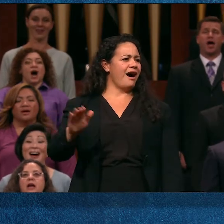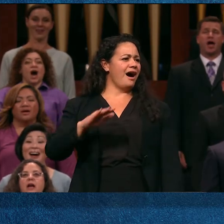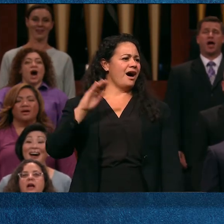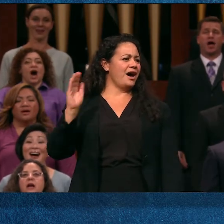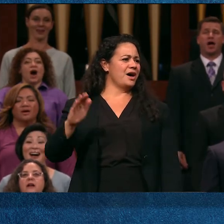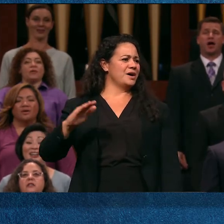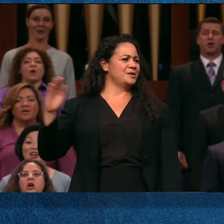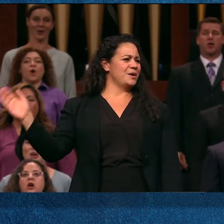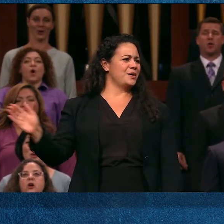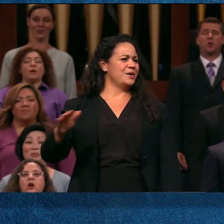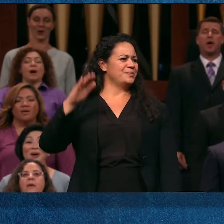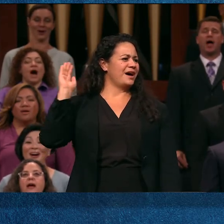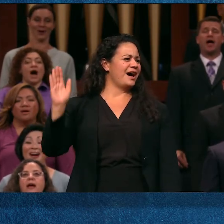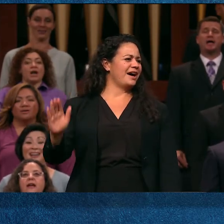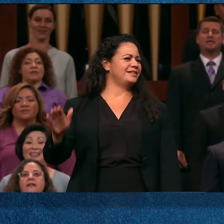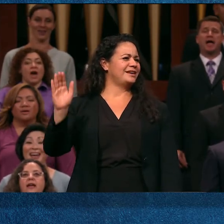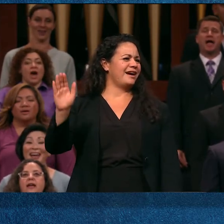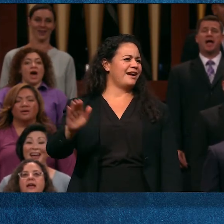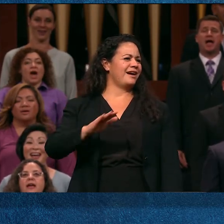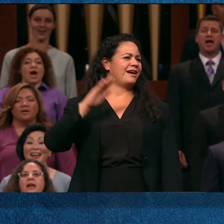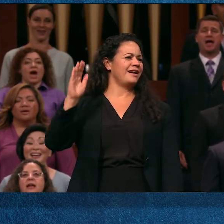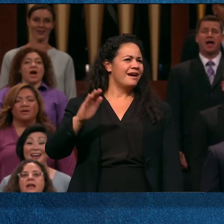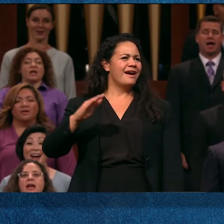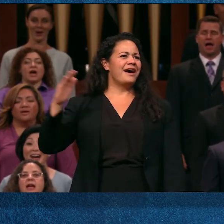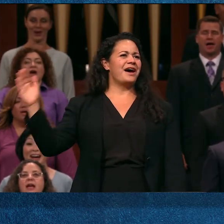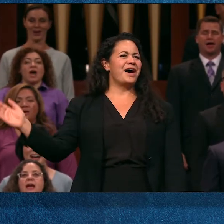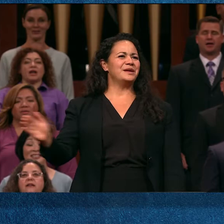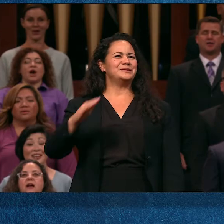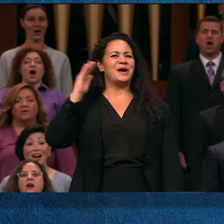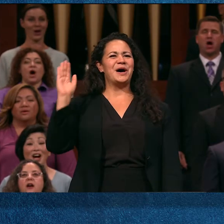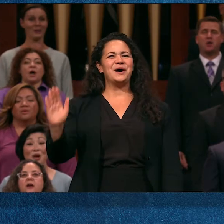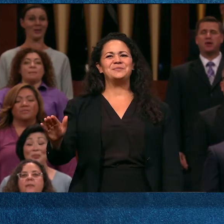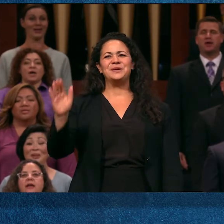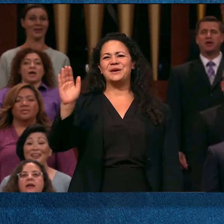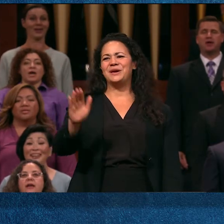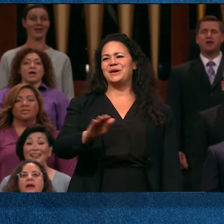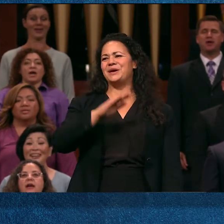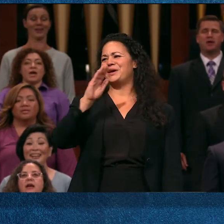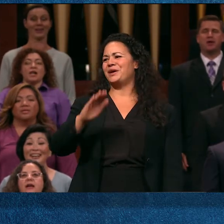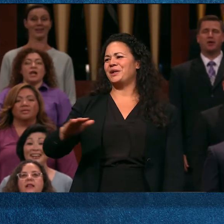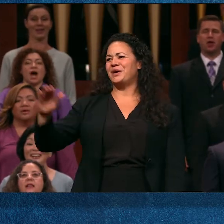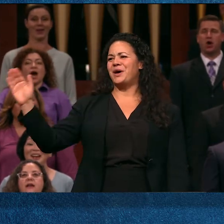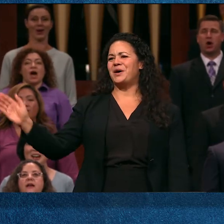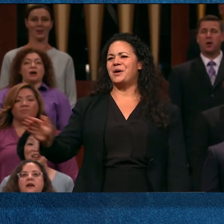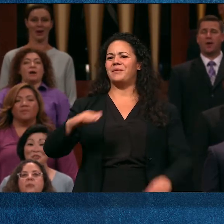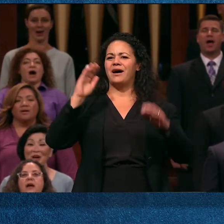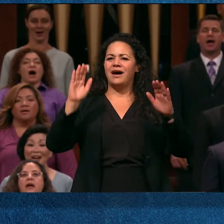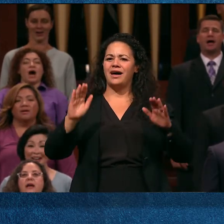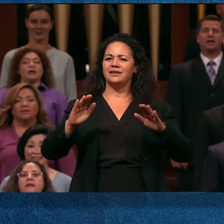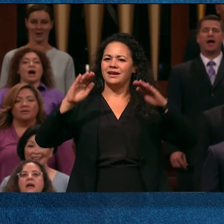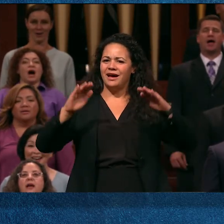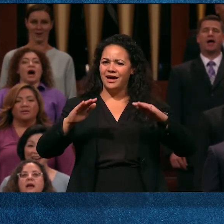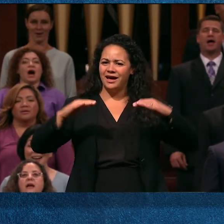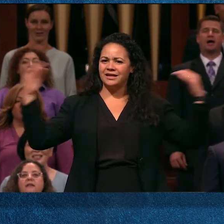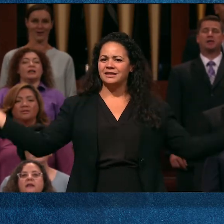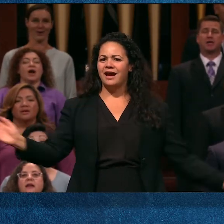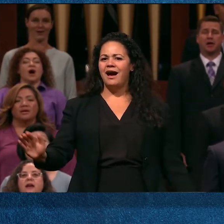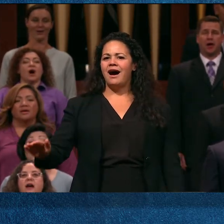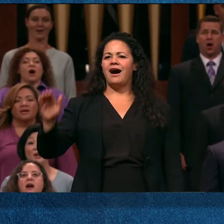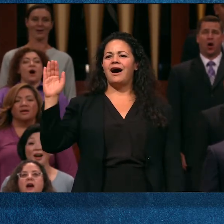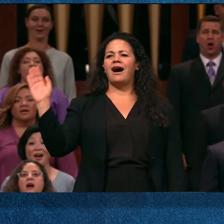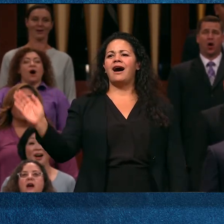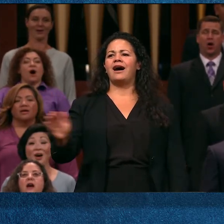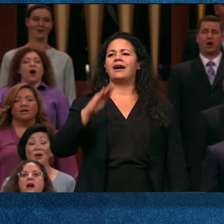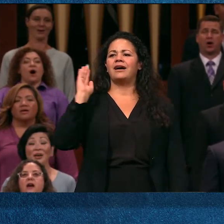shadow by day, And a river by night,